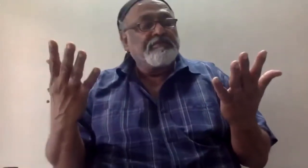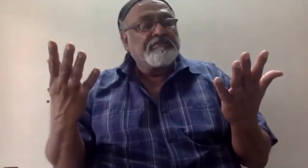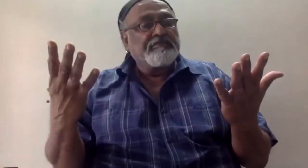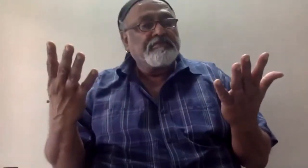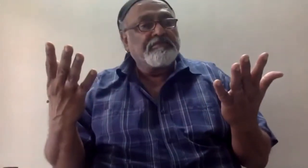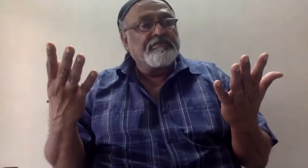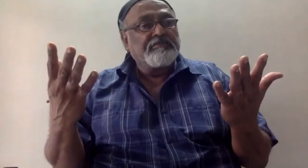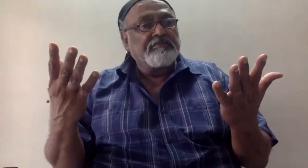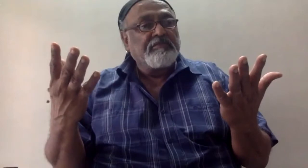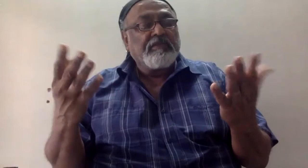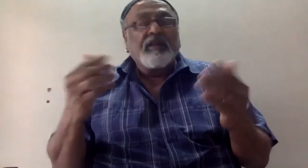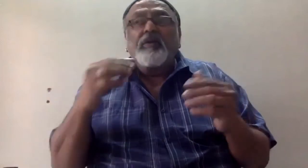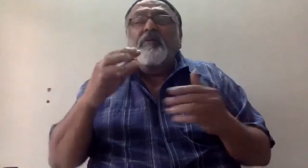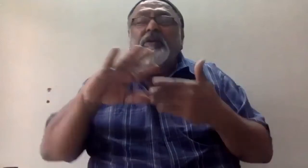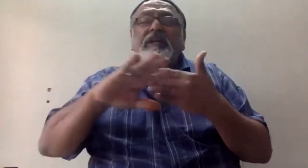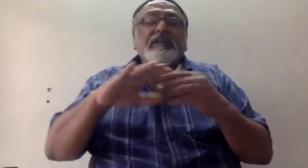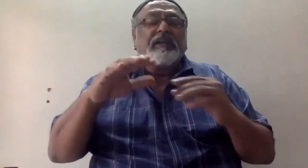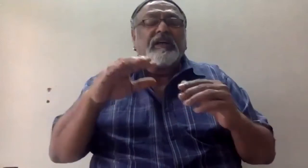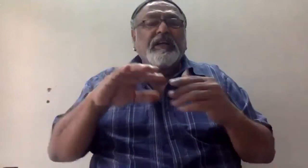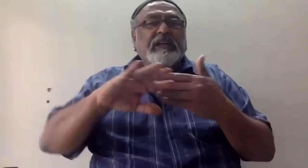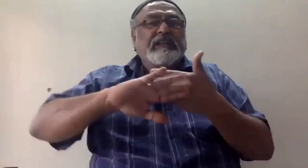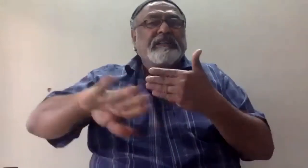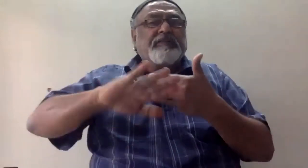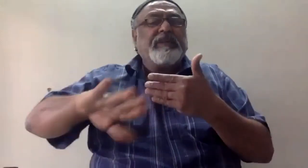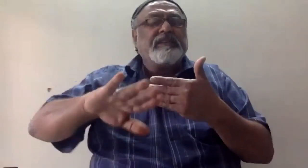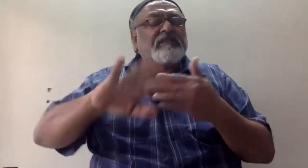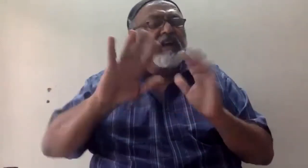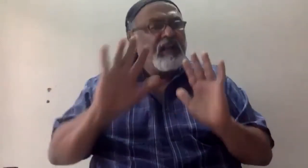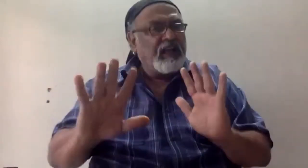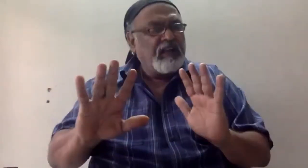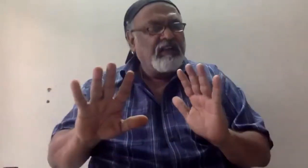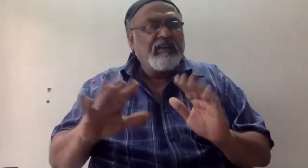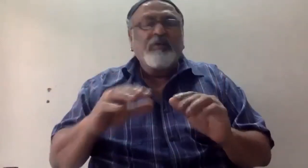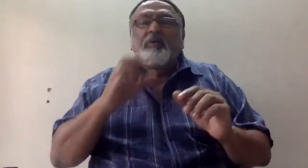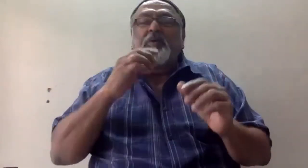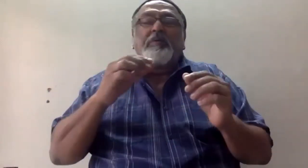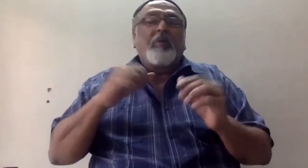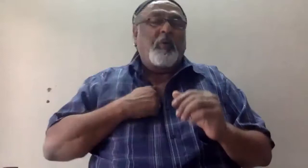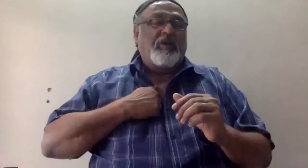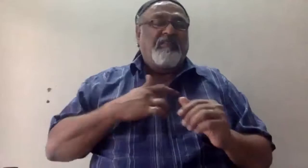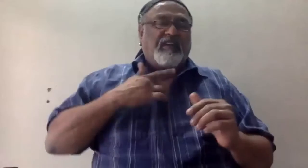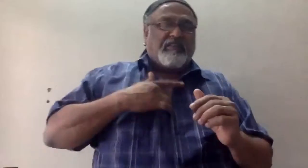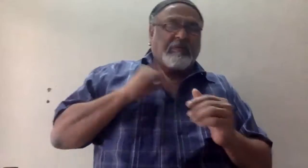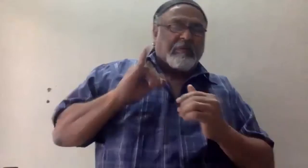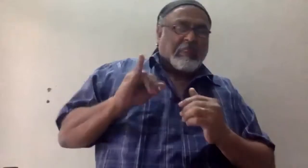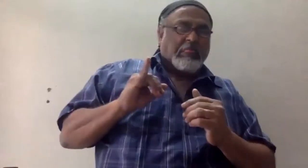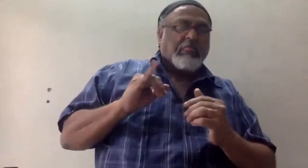comes to discrimination, it is bad treatment on the basis of prejudices and stereotypes about disability.